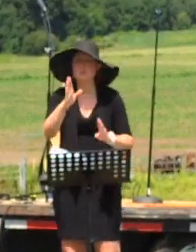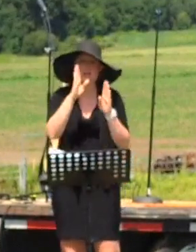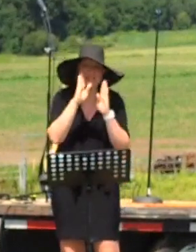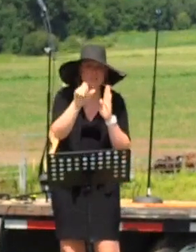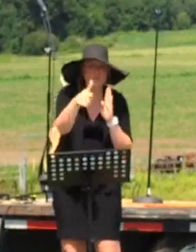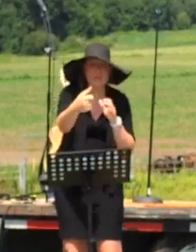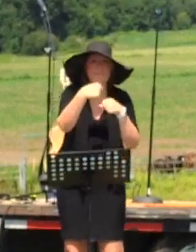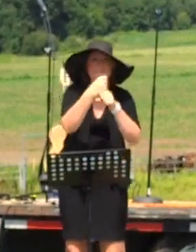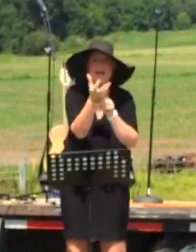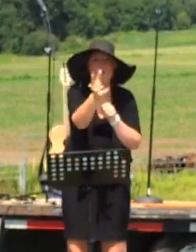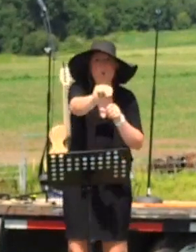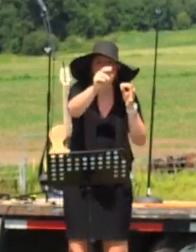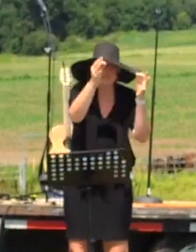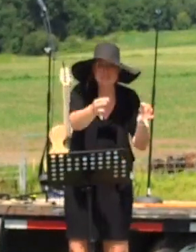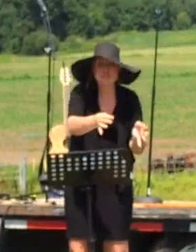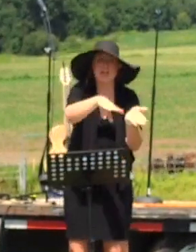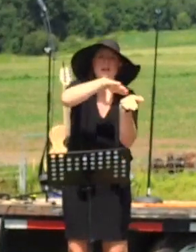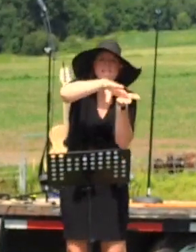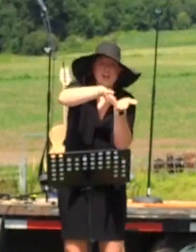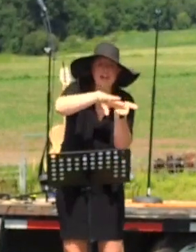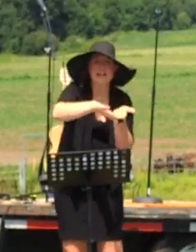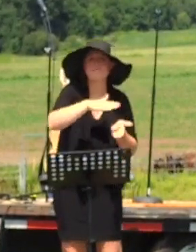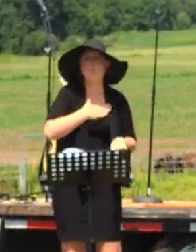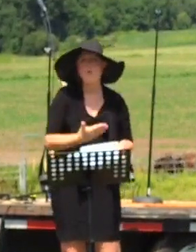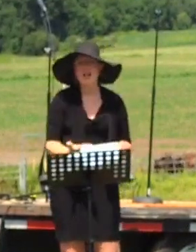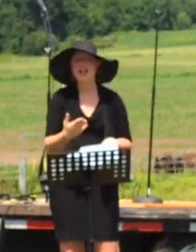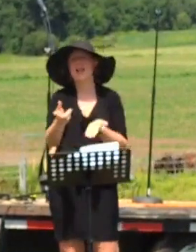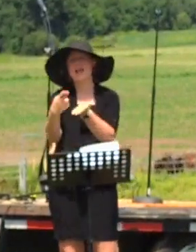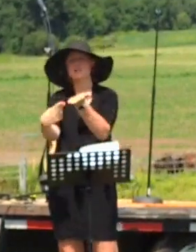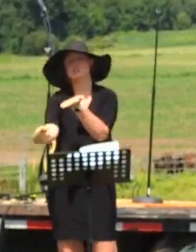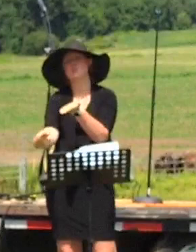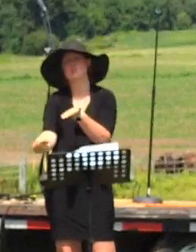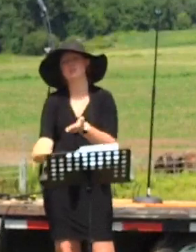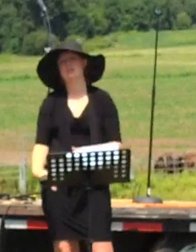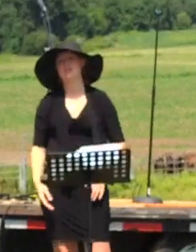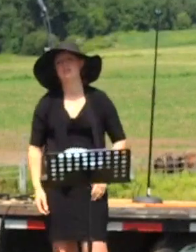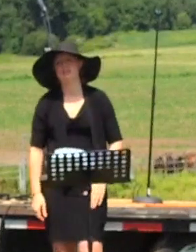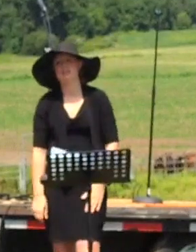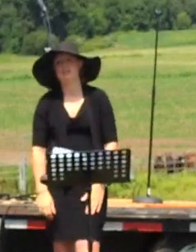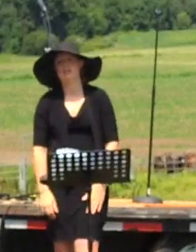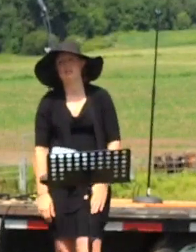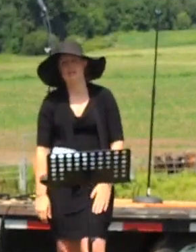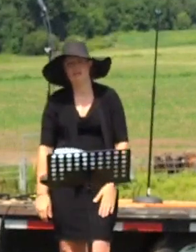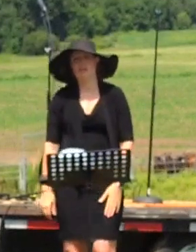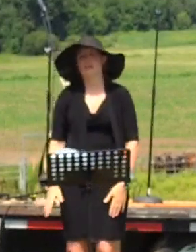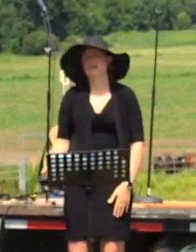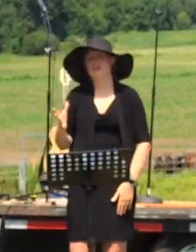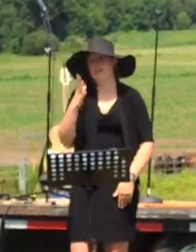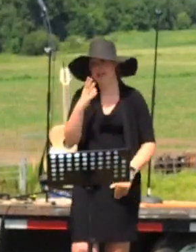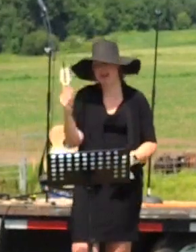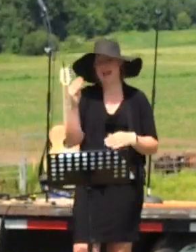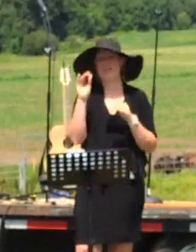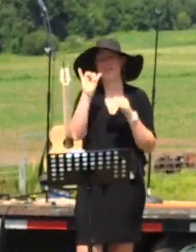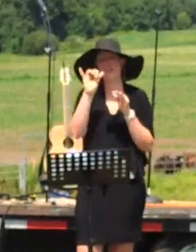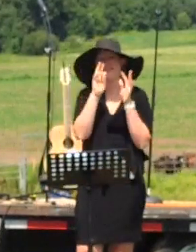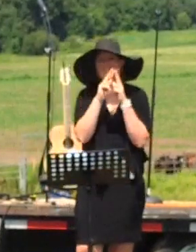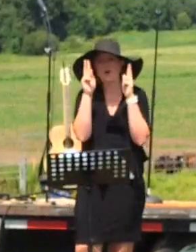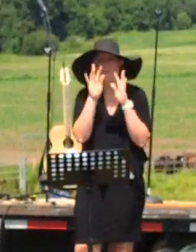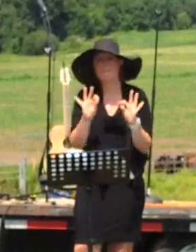mercy, sincere. Now, those are fairly different than the less flattering ways we described dates in the